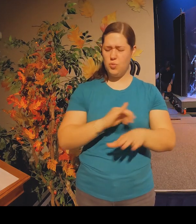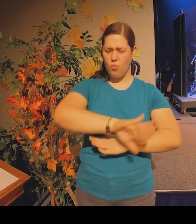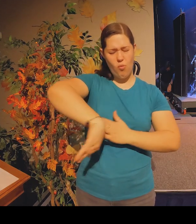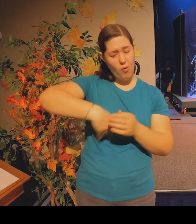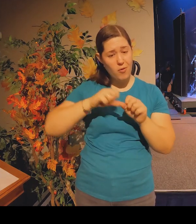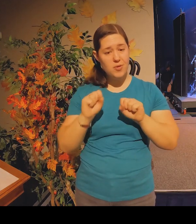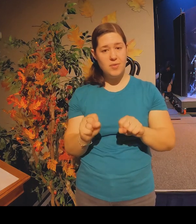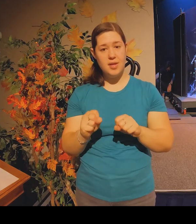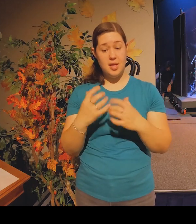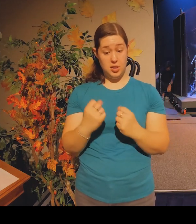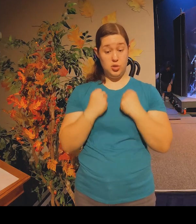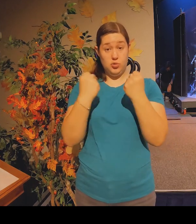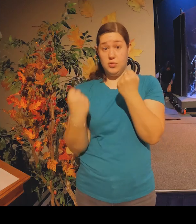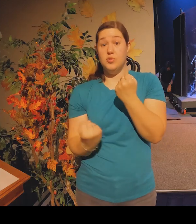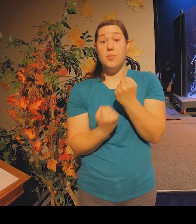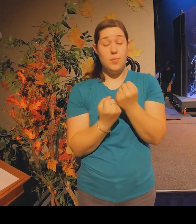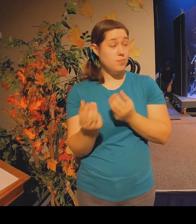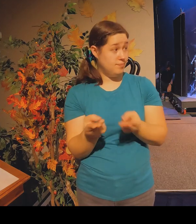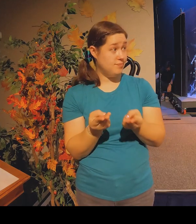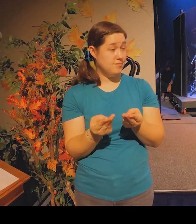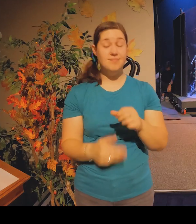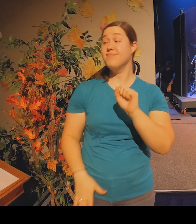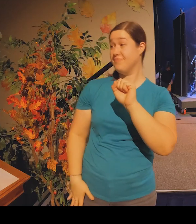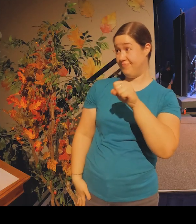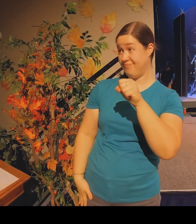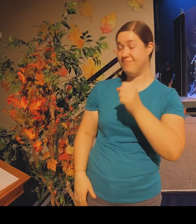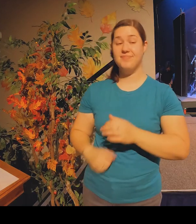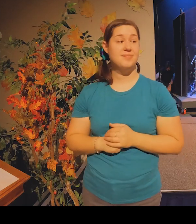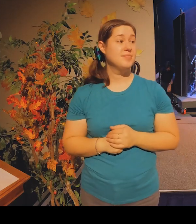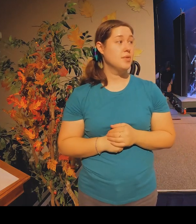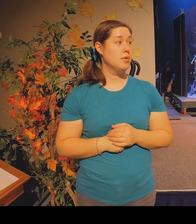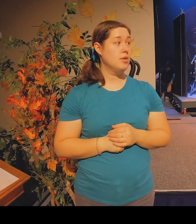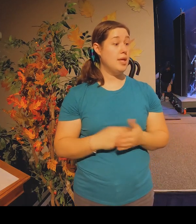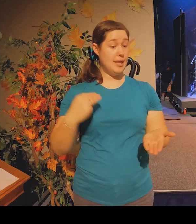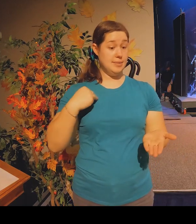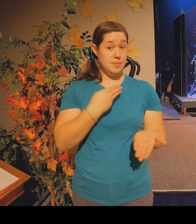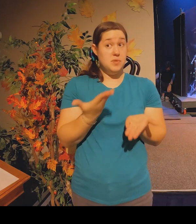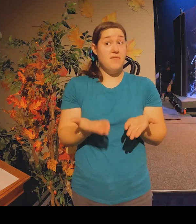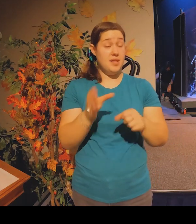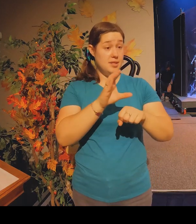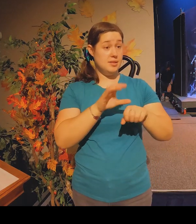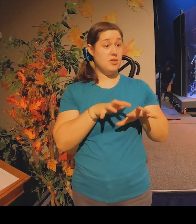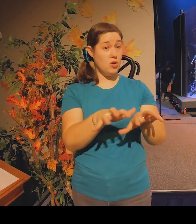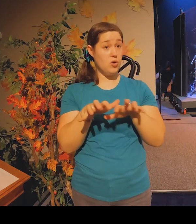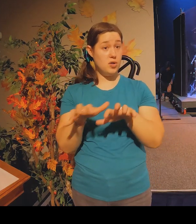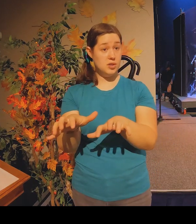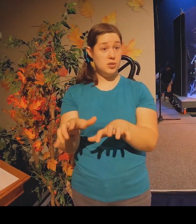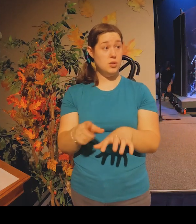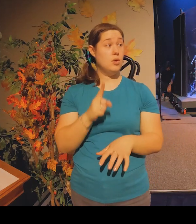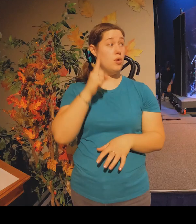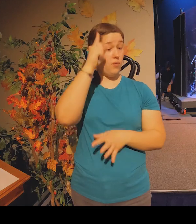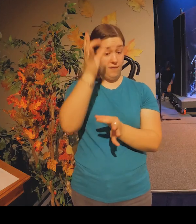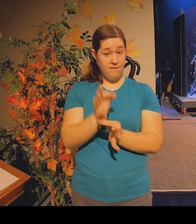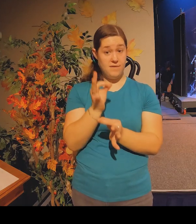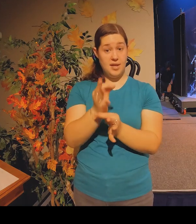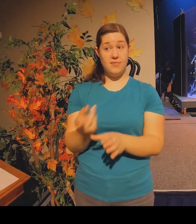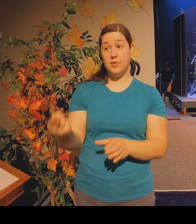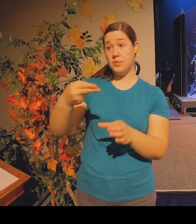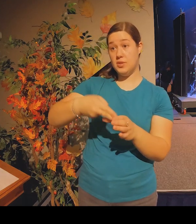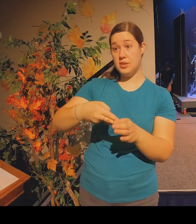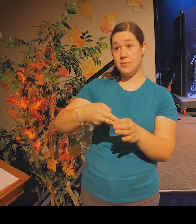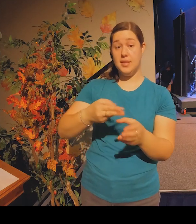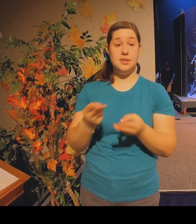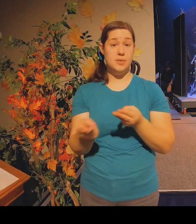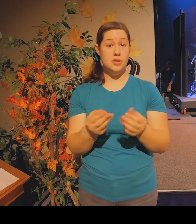ministries? And as members of this congregation, will you faithfully participate in its ministries by your prayers, your presence,